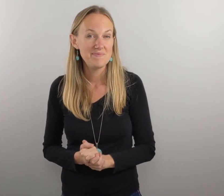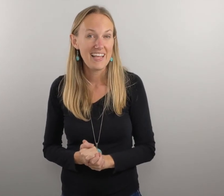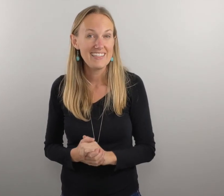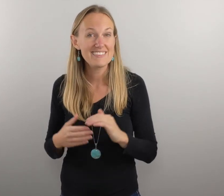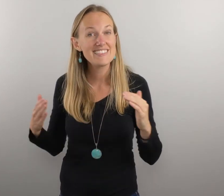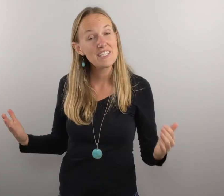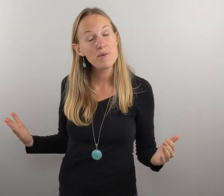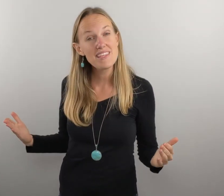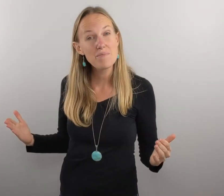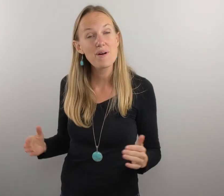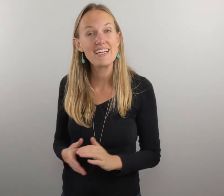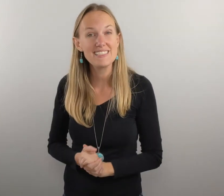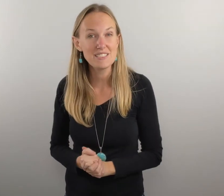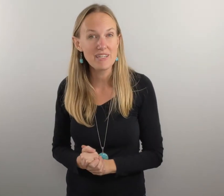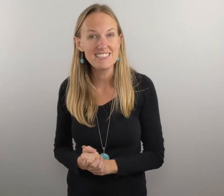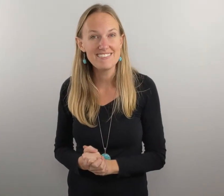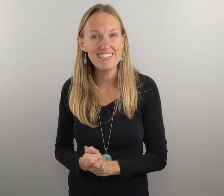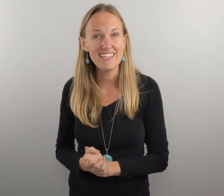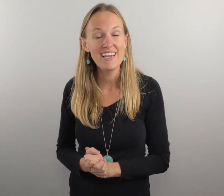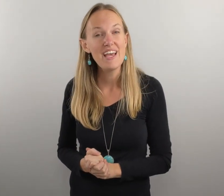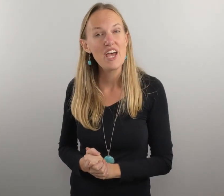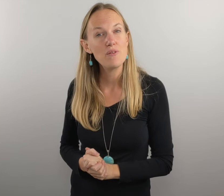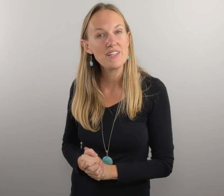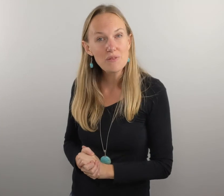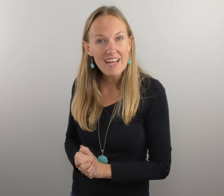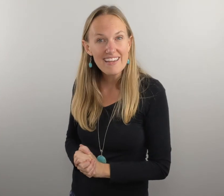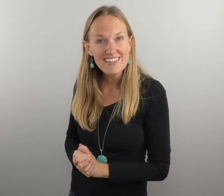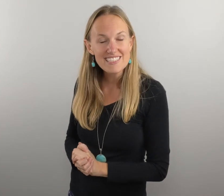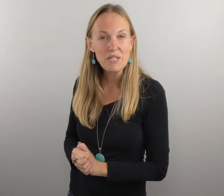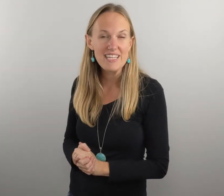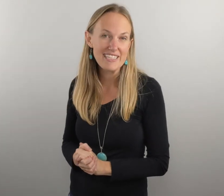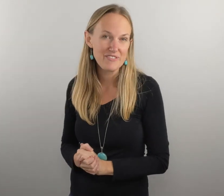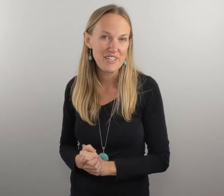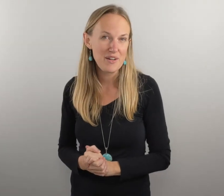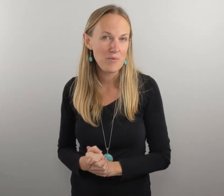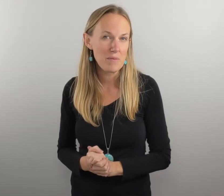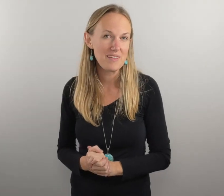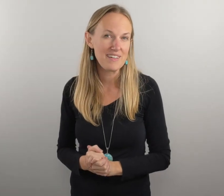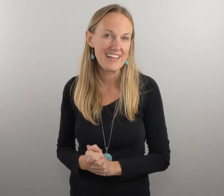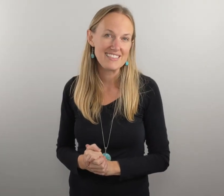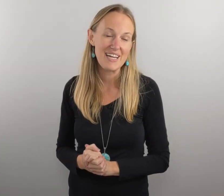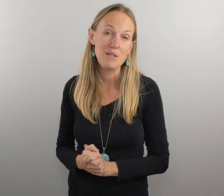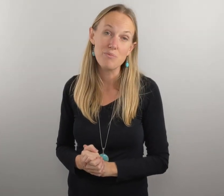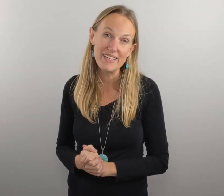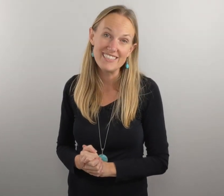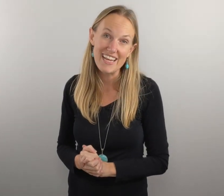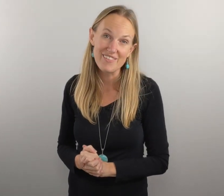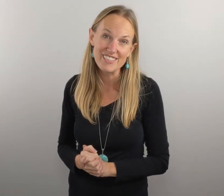Okay, so stick with it, practice as much as you need, and when you're ready, I'll see you at the next video where we learn how to sign the bridge and verse